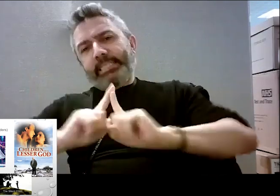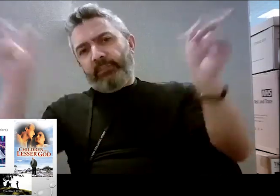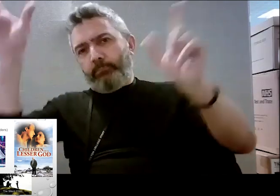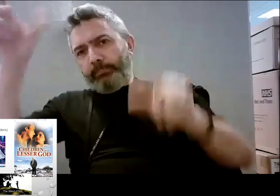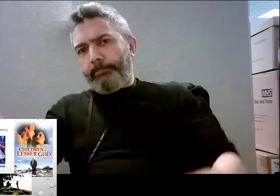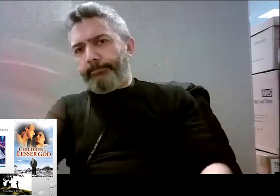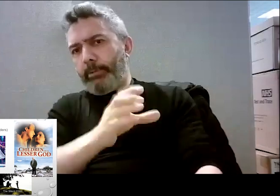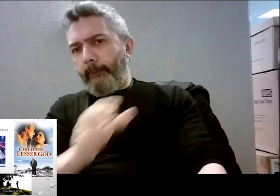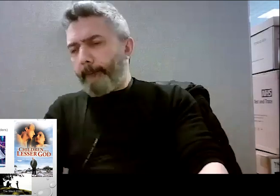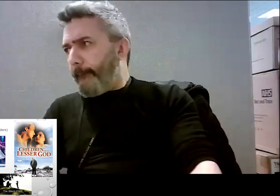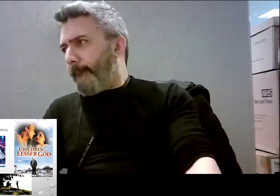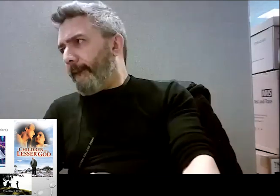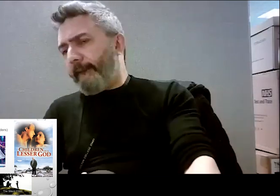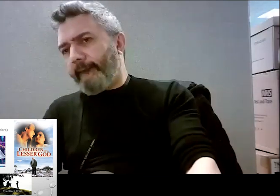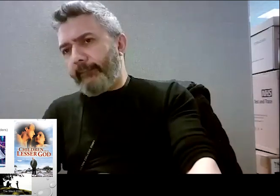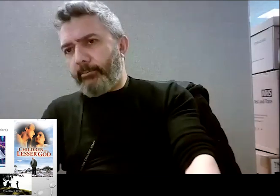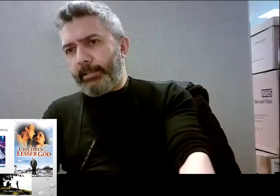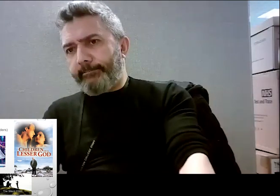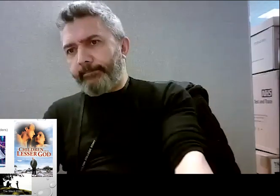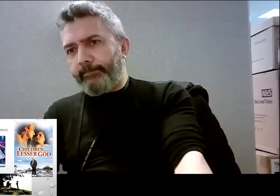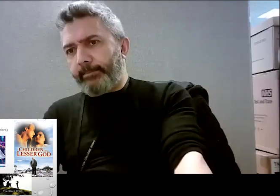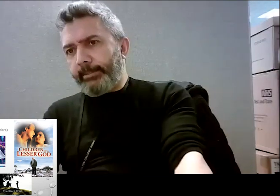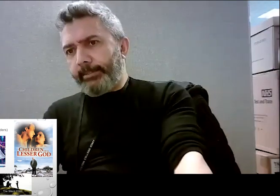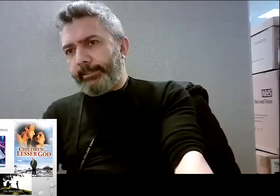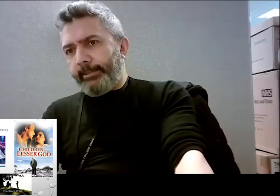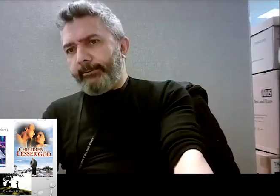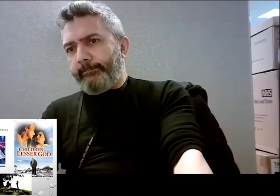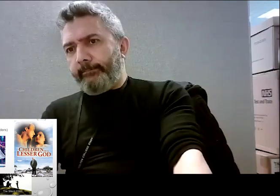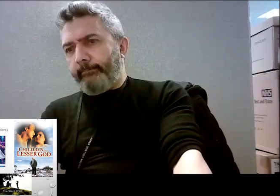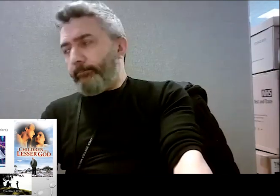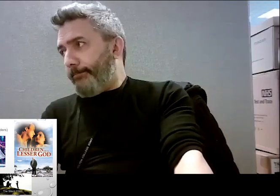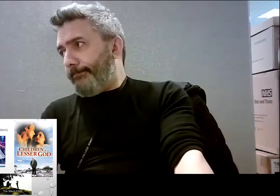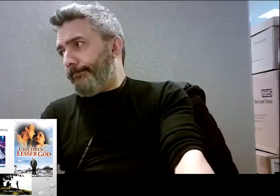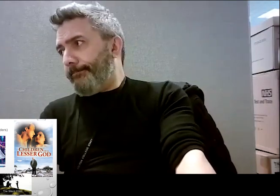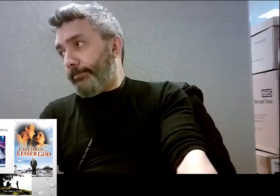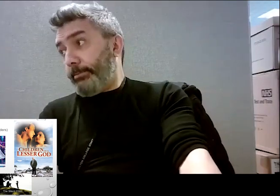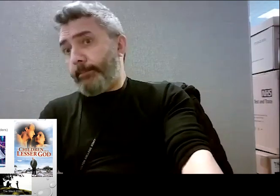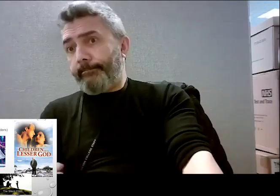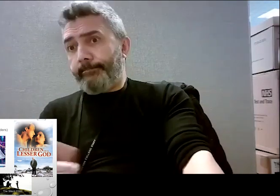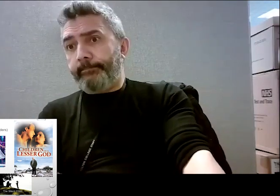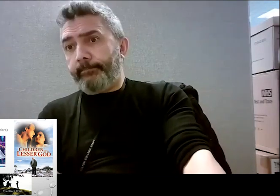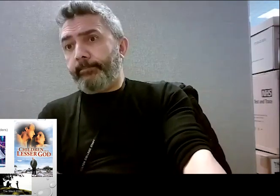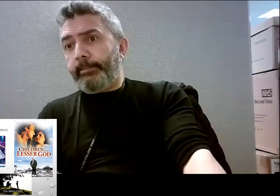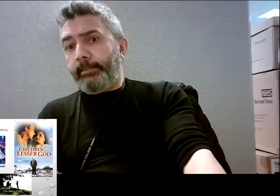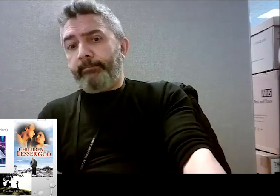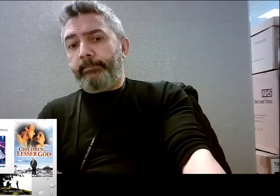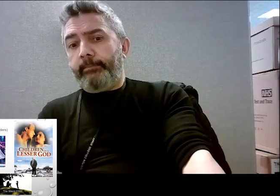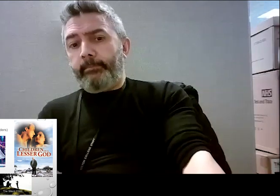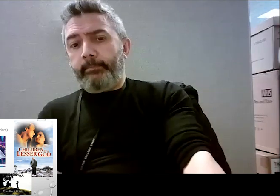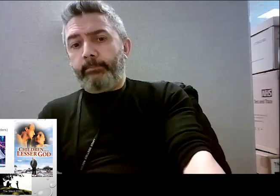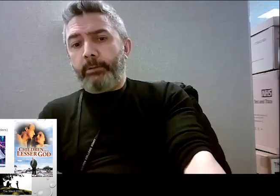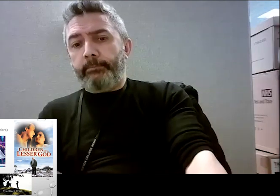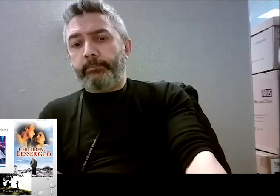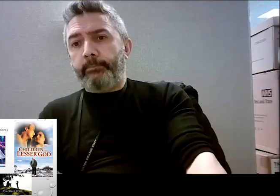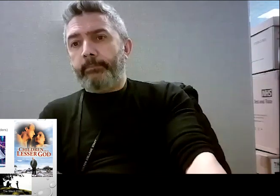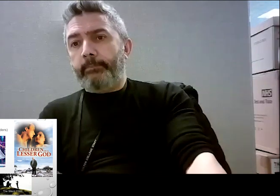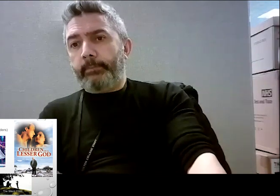to be kind of separate to give the information across. So that's why we don't generally tend to use CODAs or interpreters if